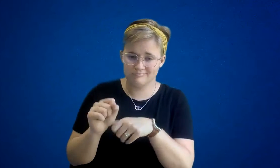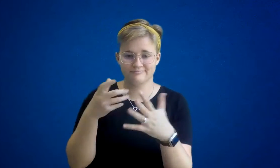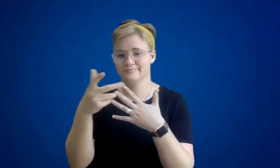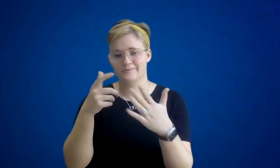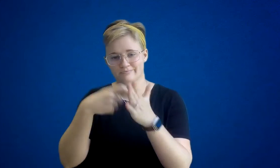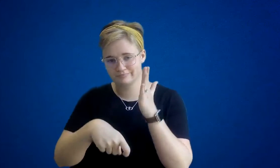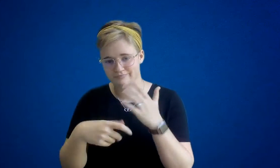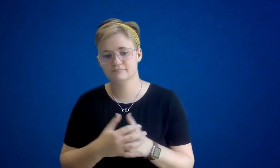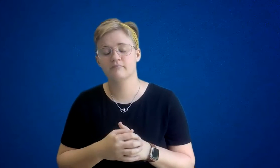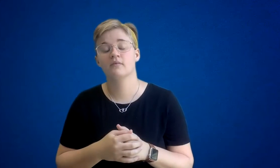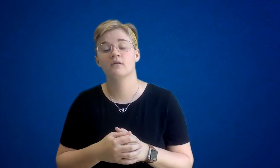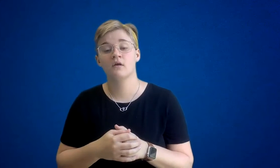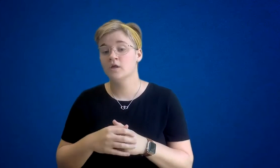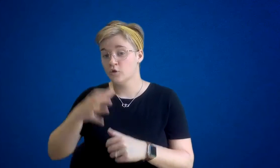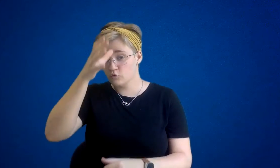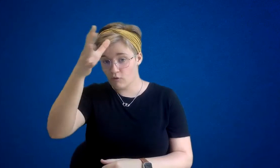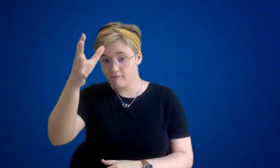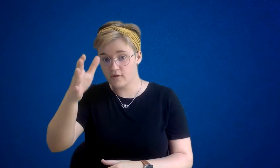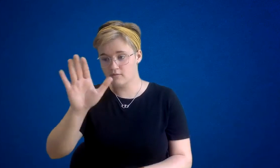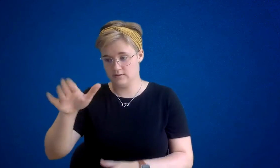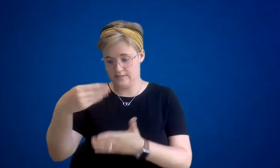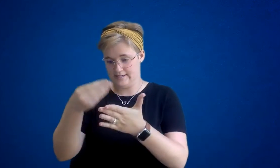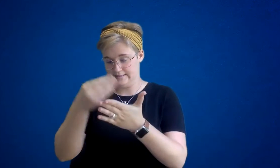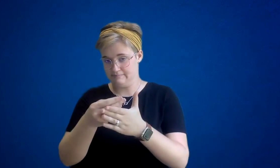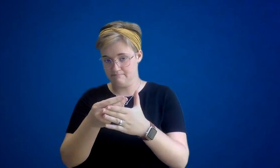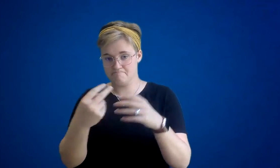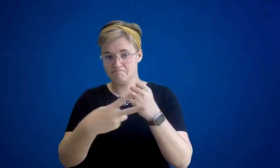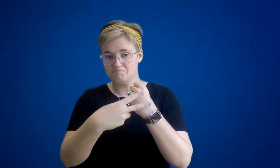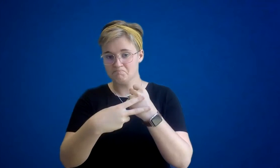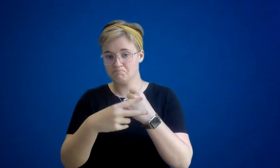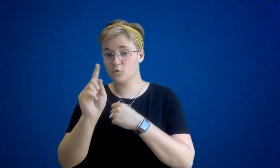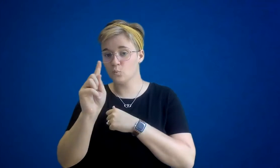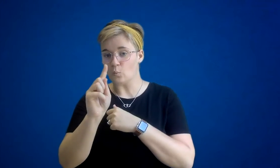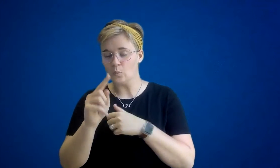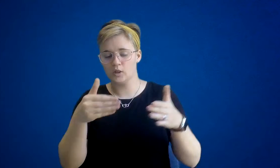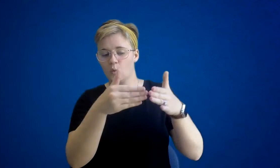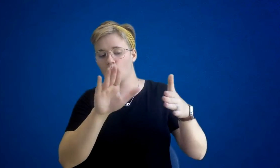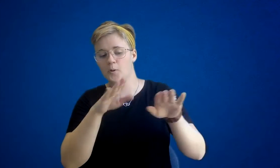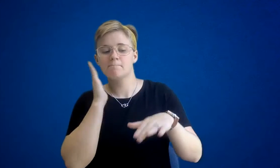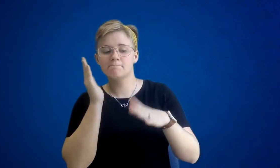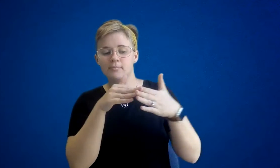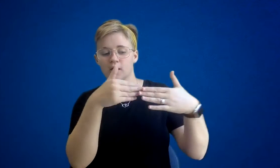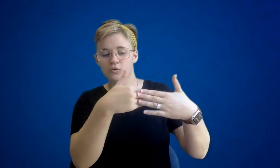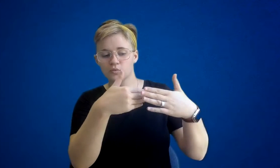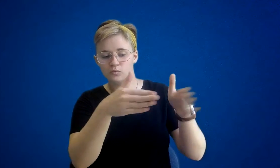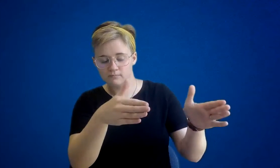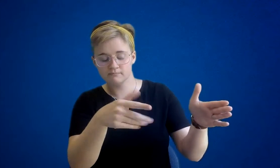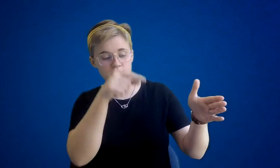kept his money in a strong box under the boards in the corner of his bedroom. Little Willie got the box out and opened